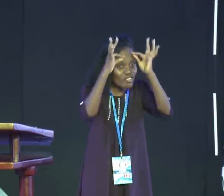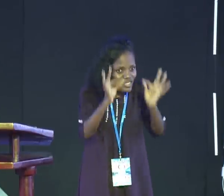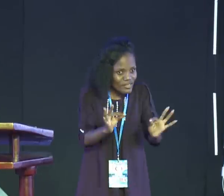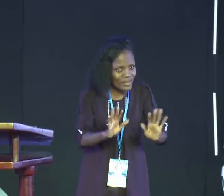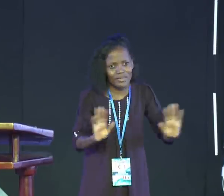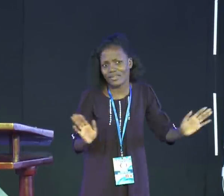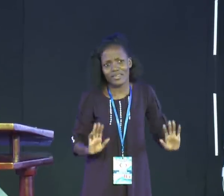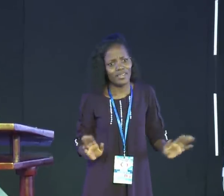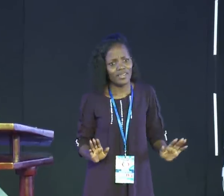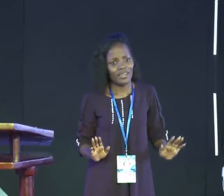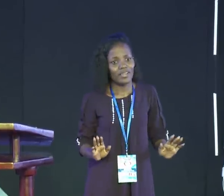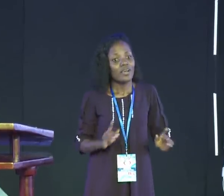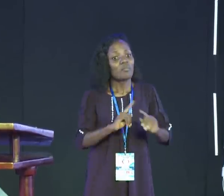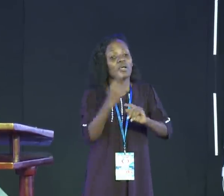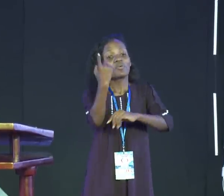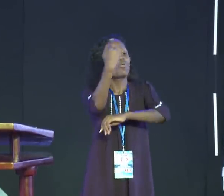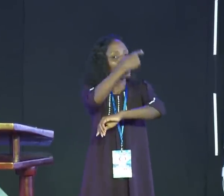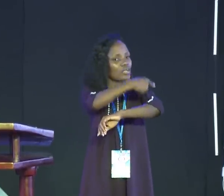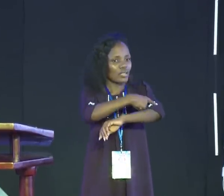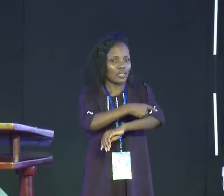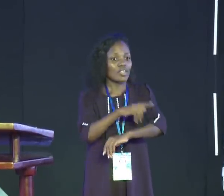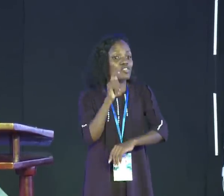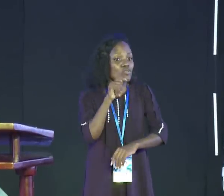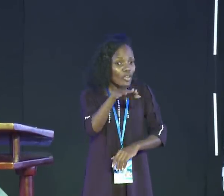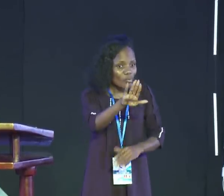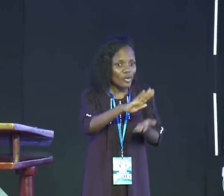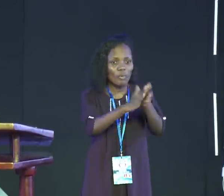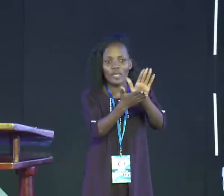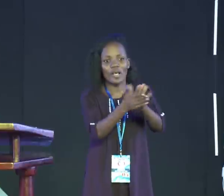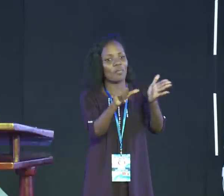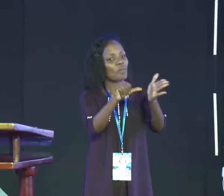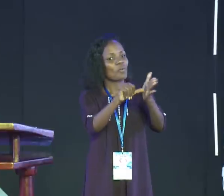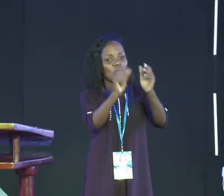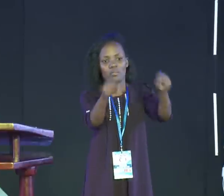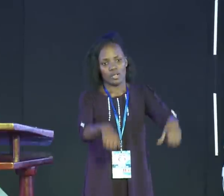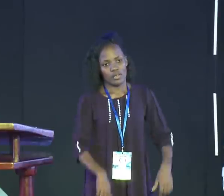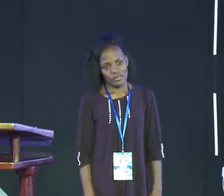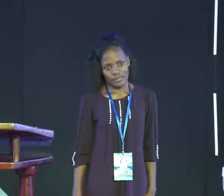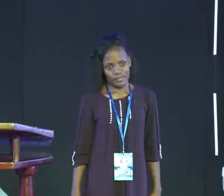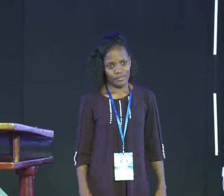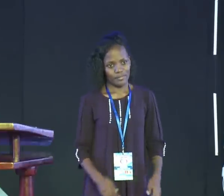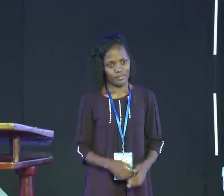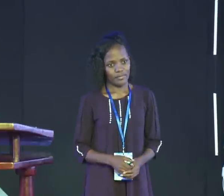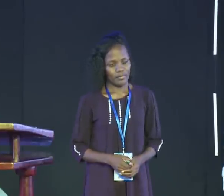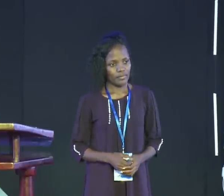choice over. Olunaku olumukijja kubeerera obuyinike. That one day it will be